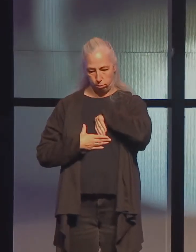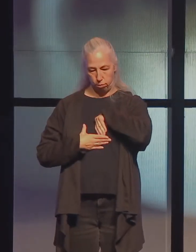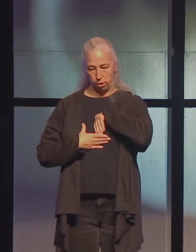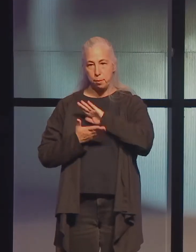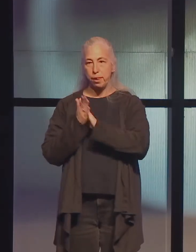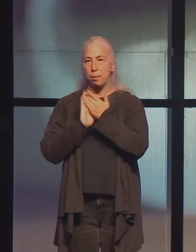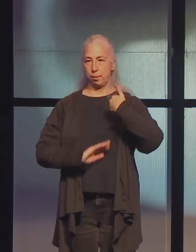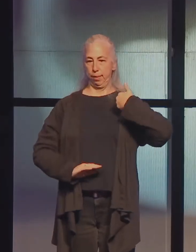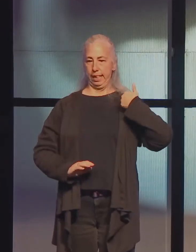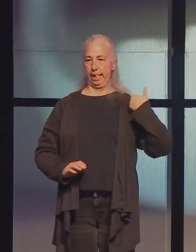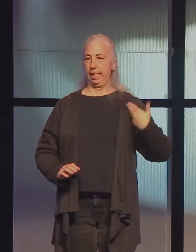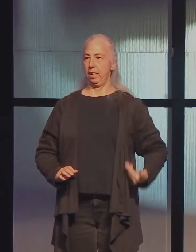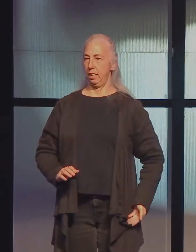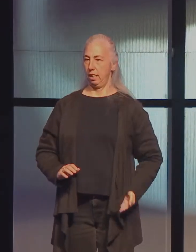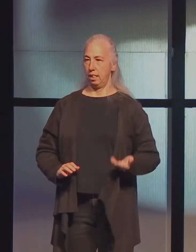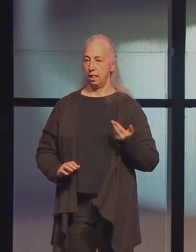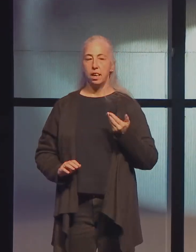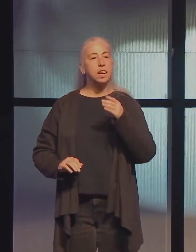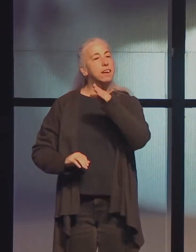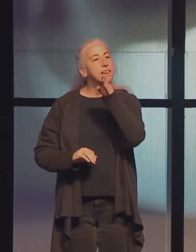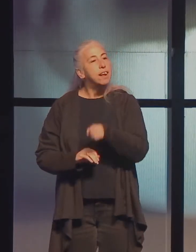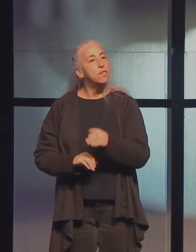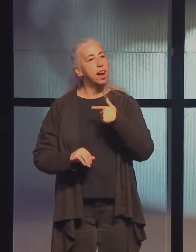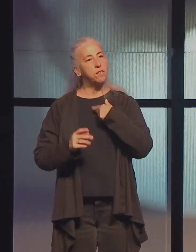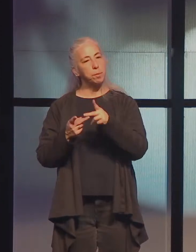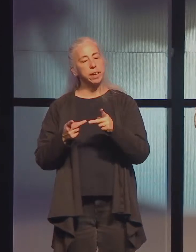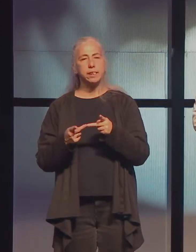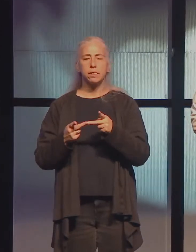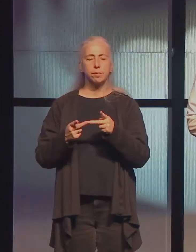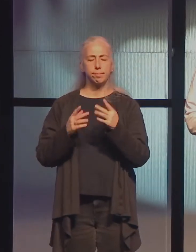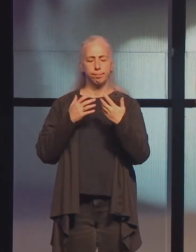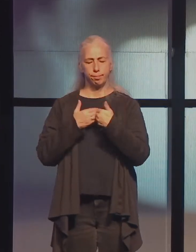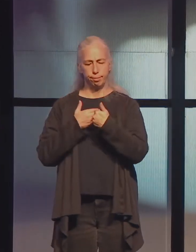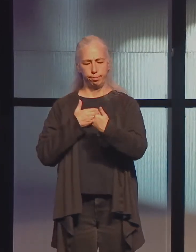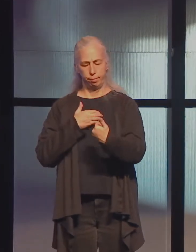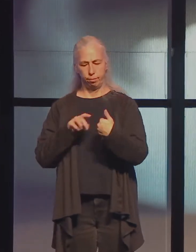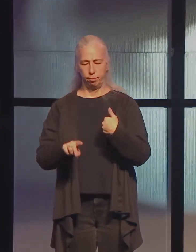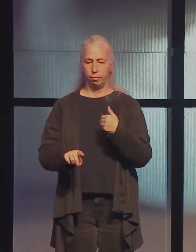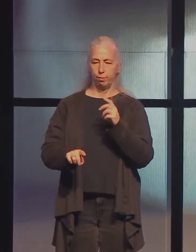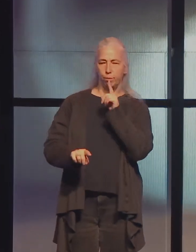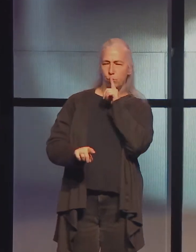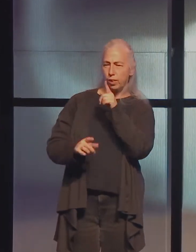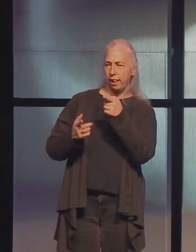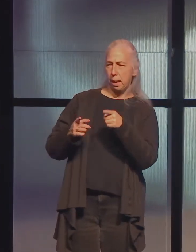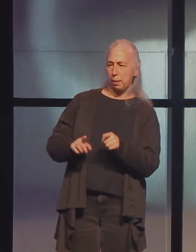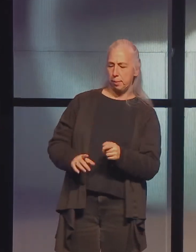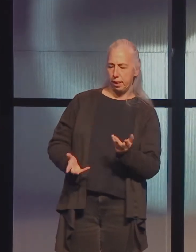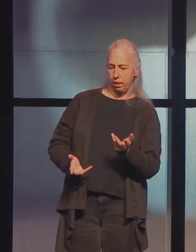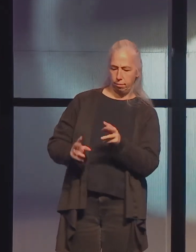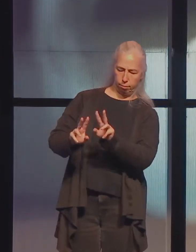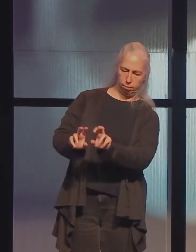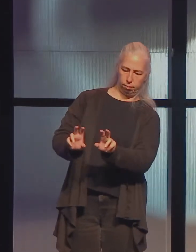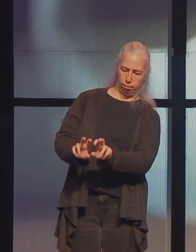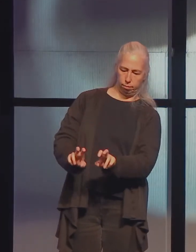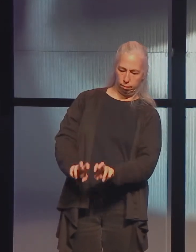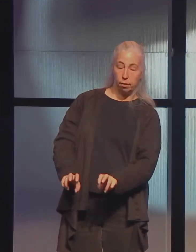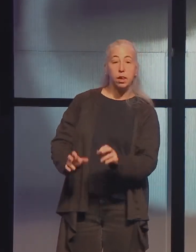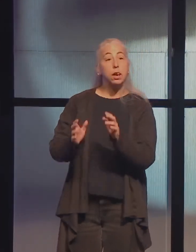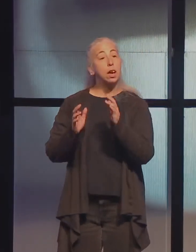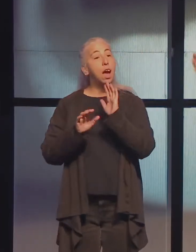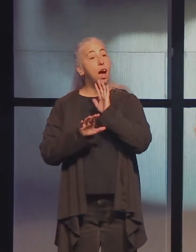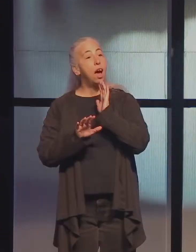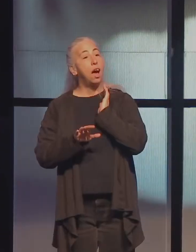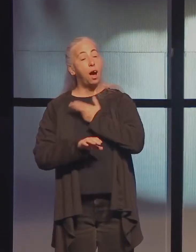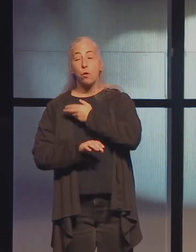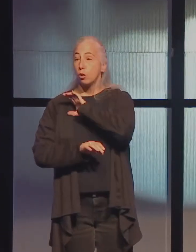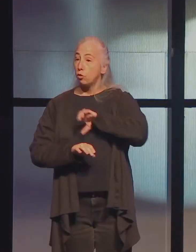give ourselves the space to really think what's happening. Now remember, Scripture, in our tradition, Scripture, the way